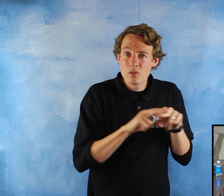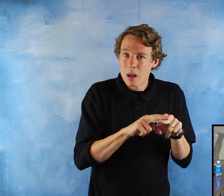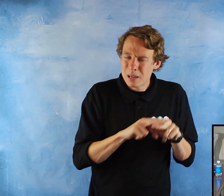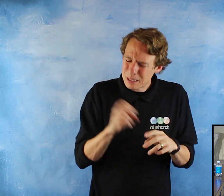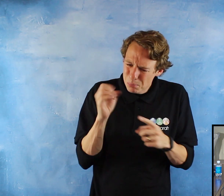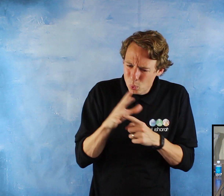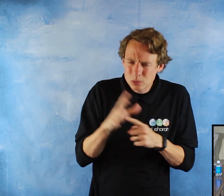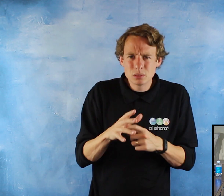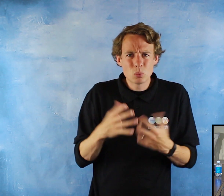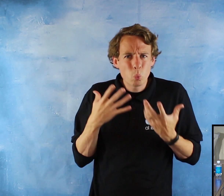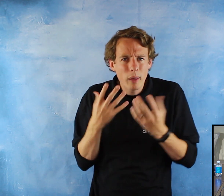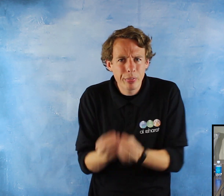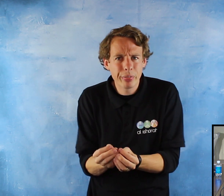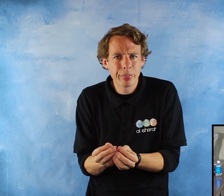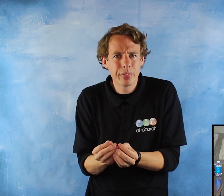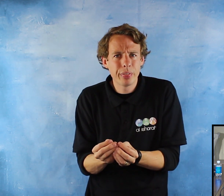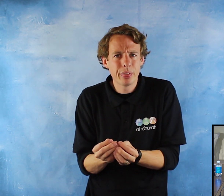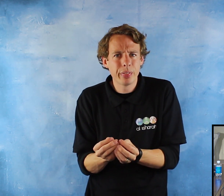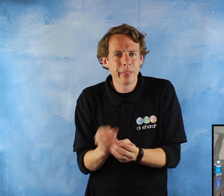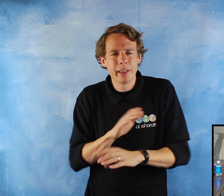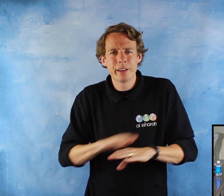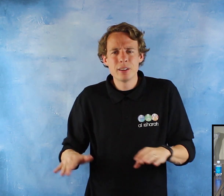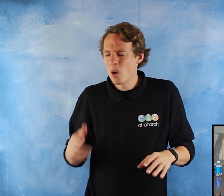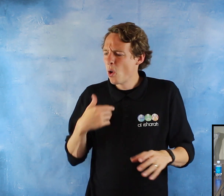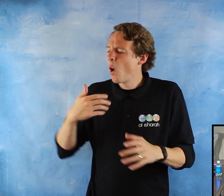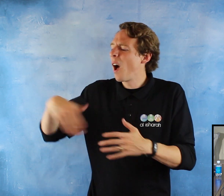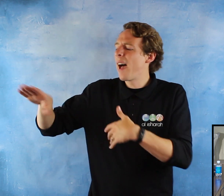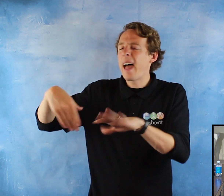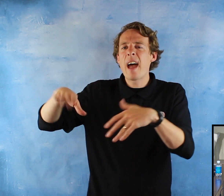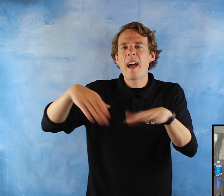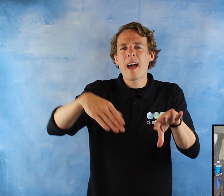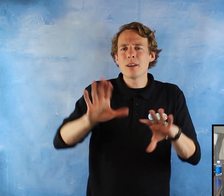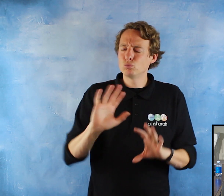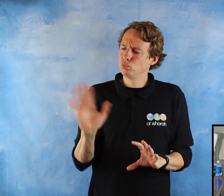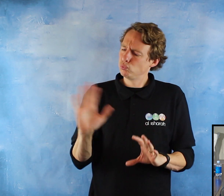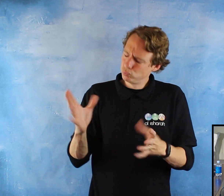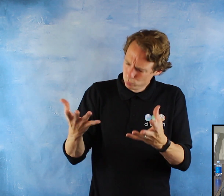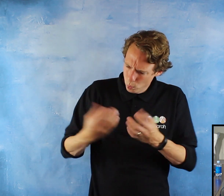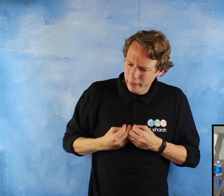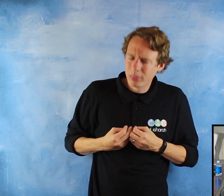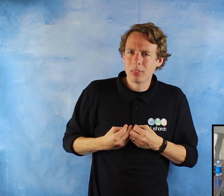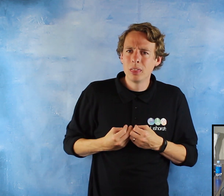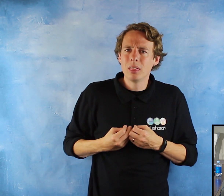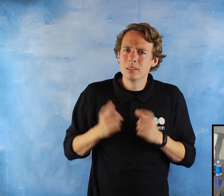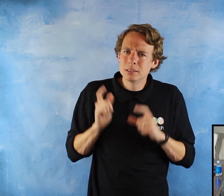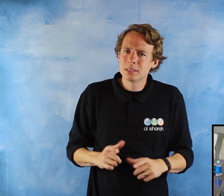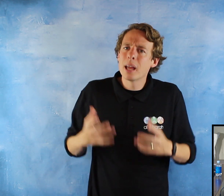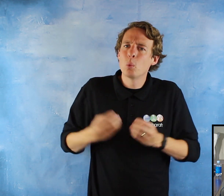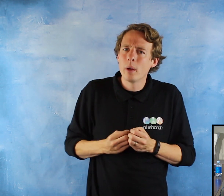family, for our children is very important. That they are not in wrong hand. They're staying with us most of the times.